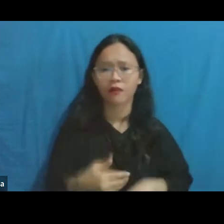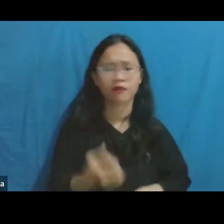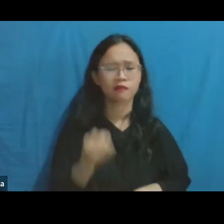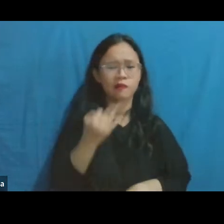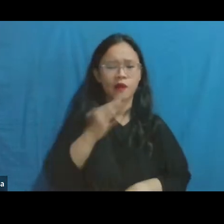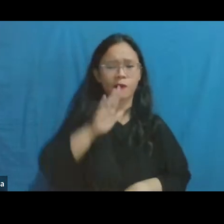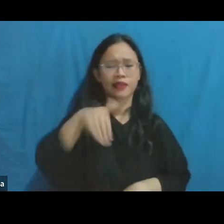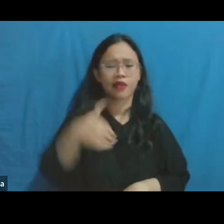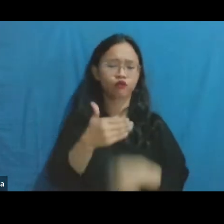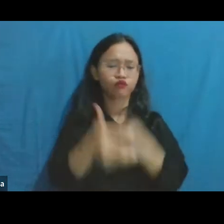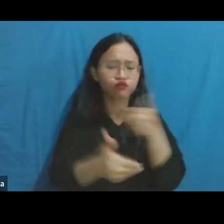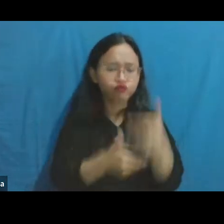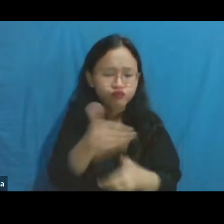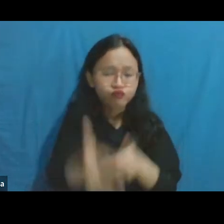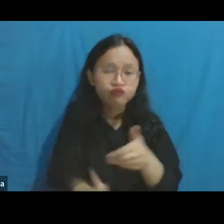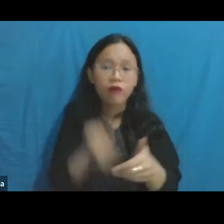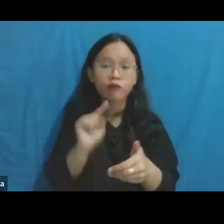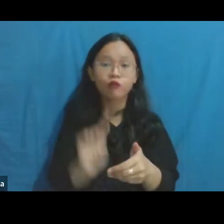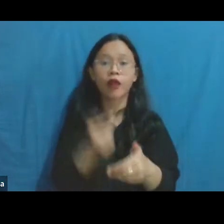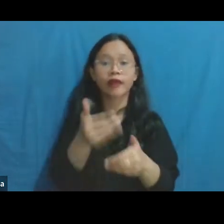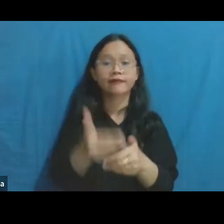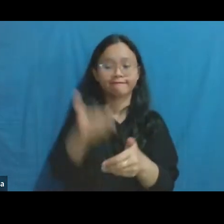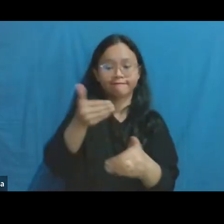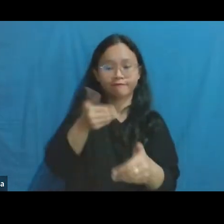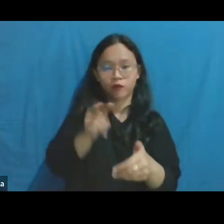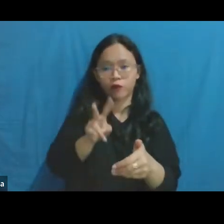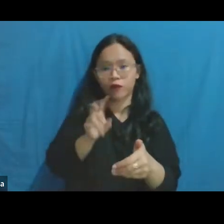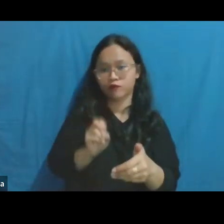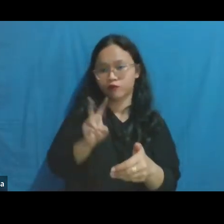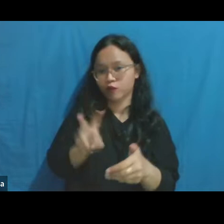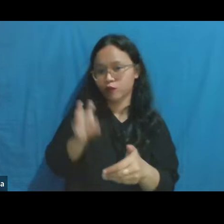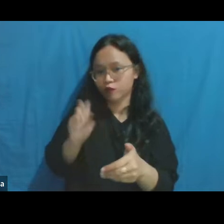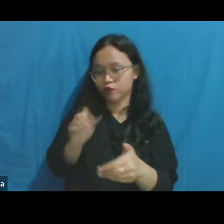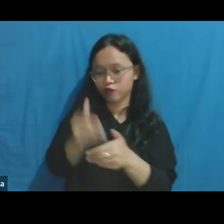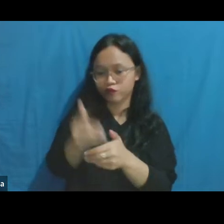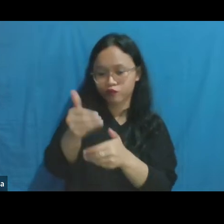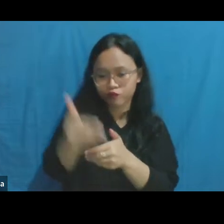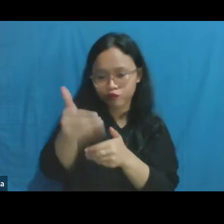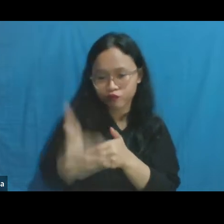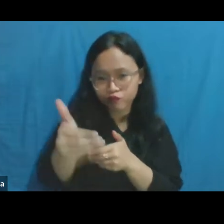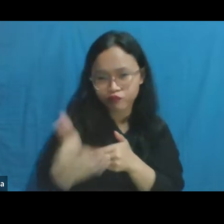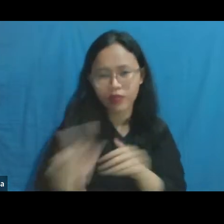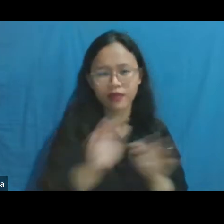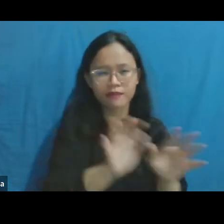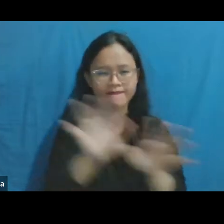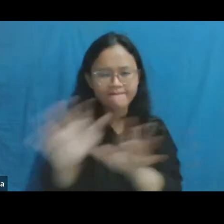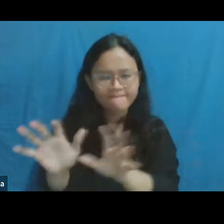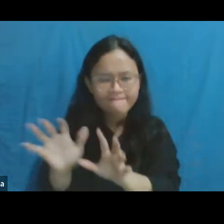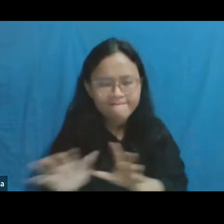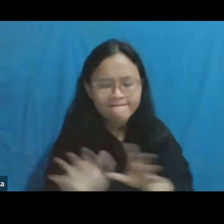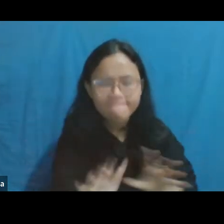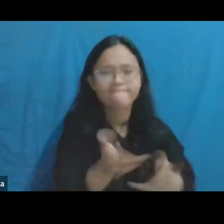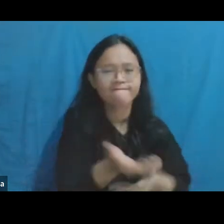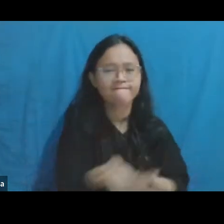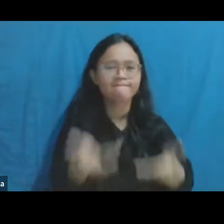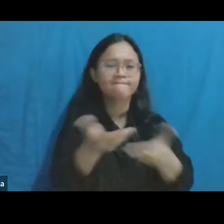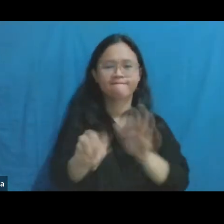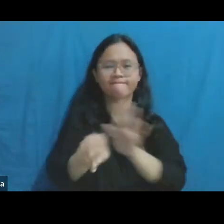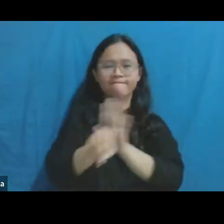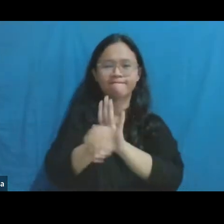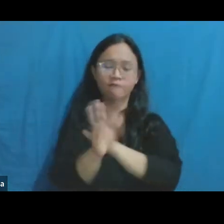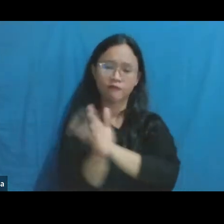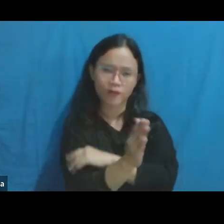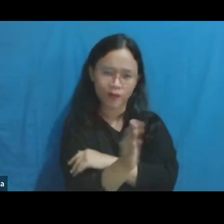there have been big events happening in West Papua. And if you